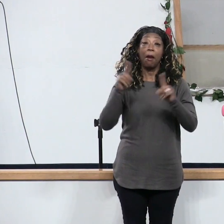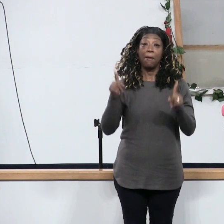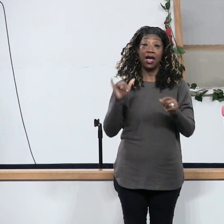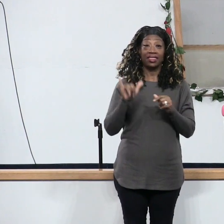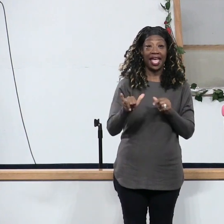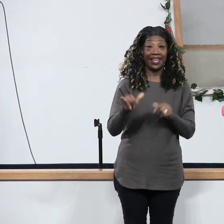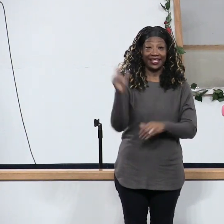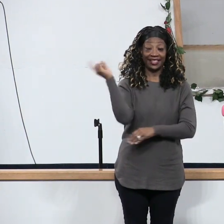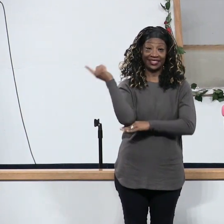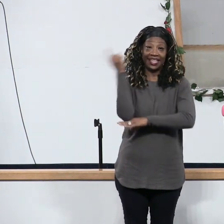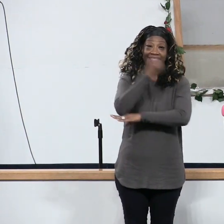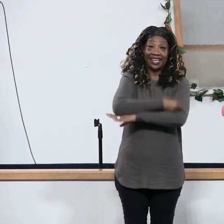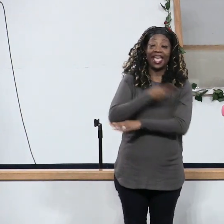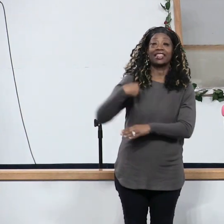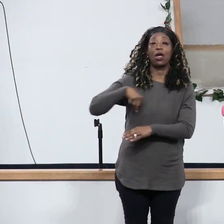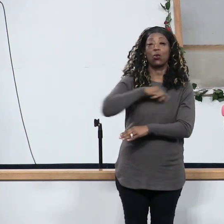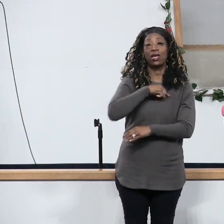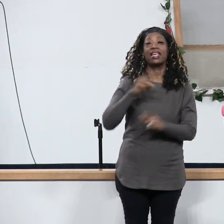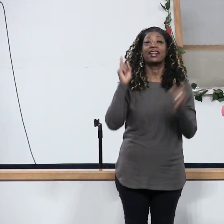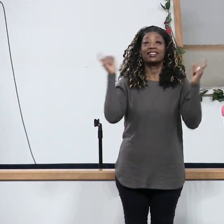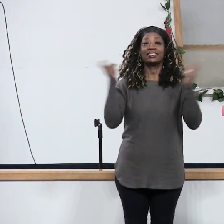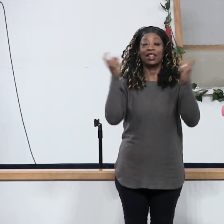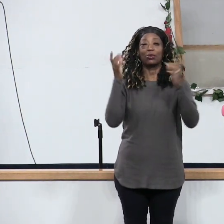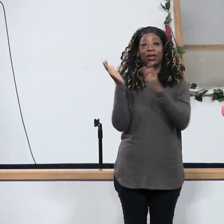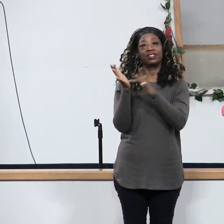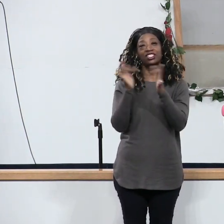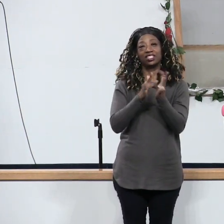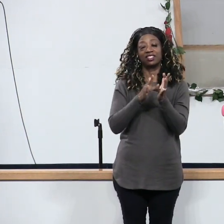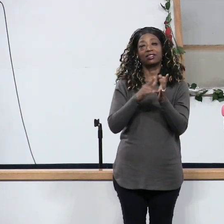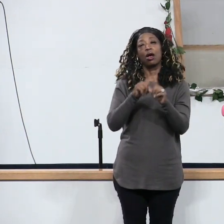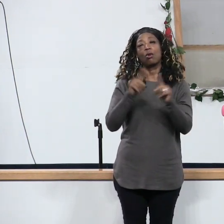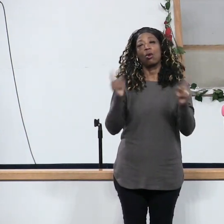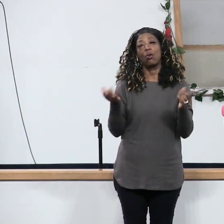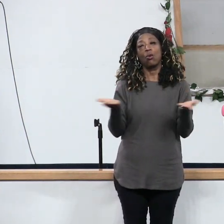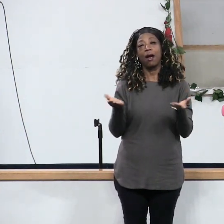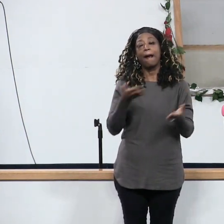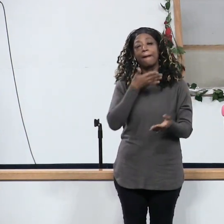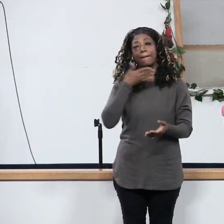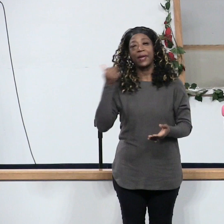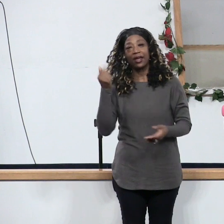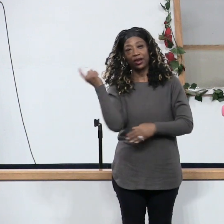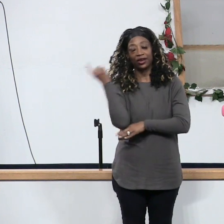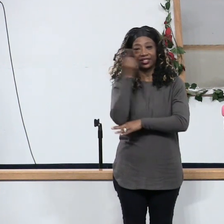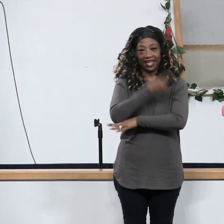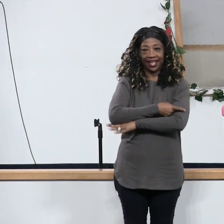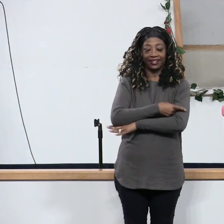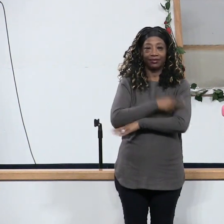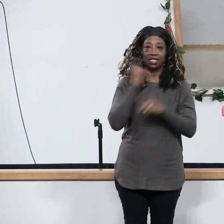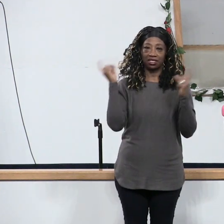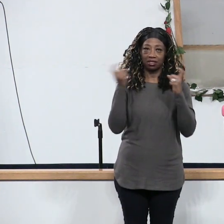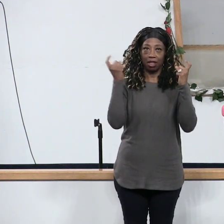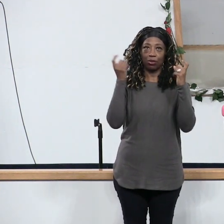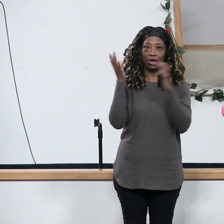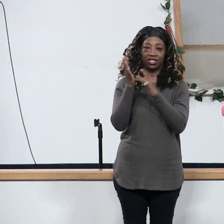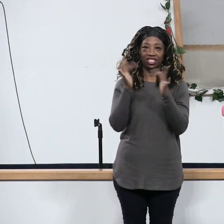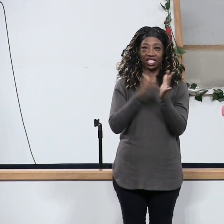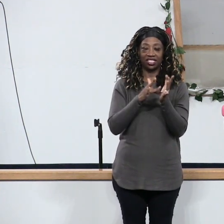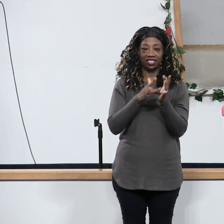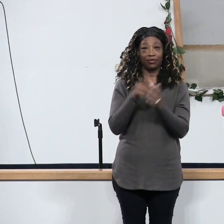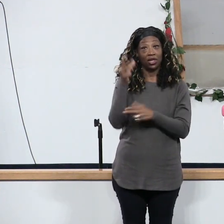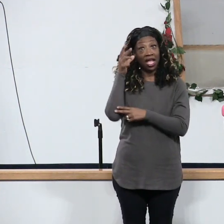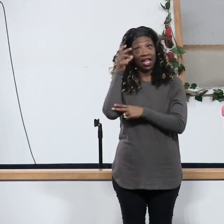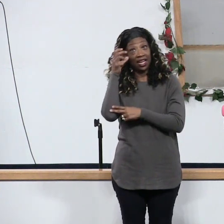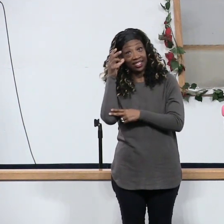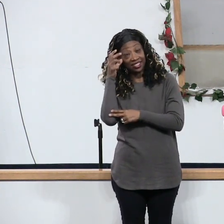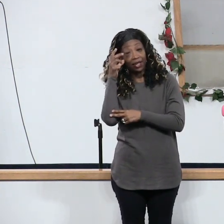for us to celebrate that. So what better day to celebrate him than on the day we've set aside for it? And listen,